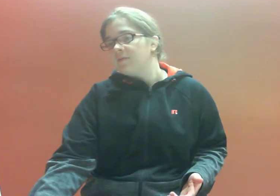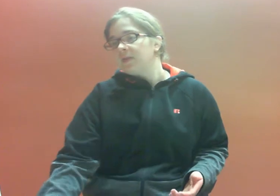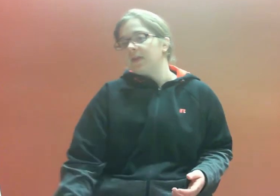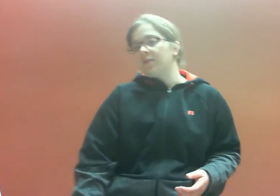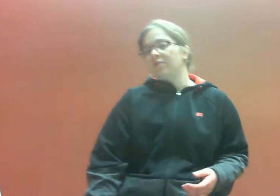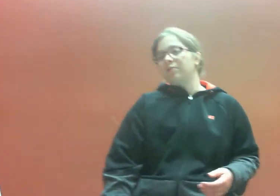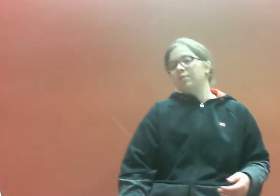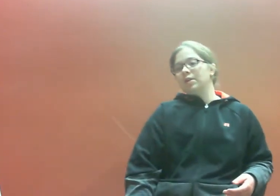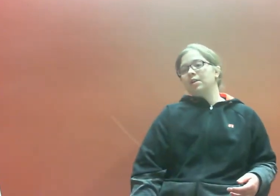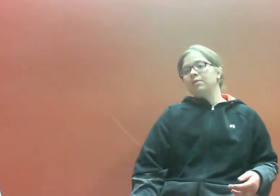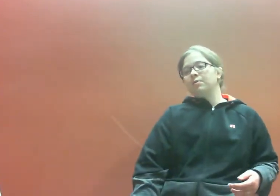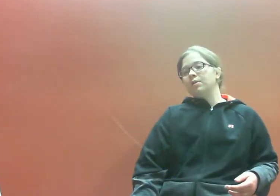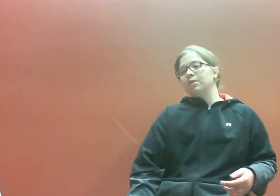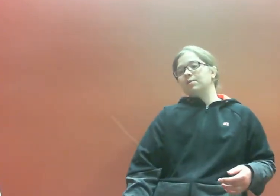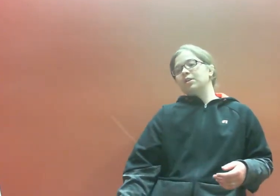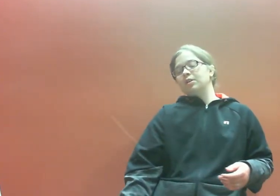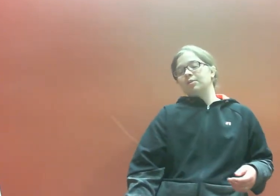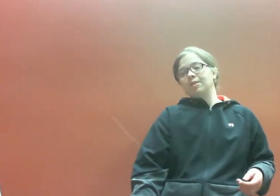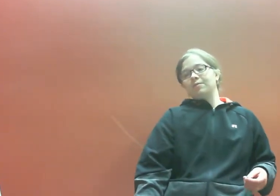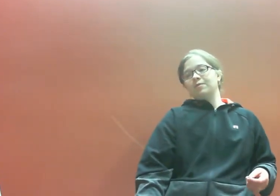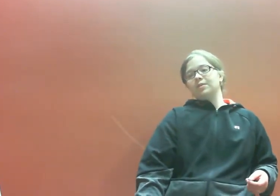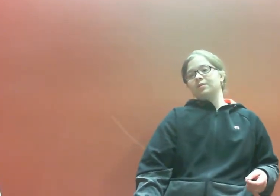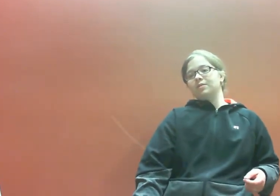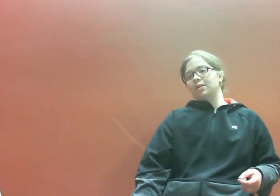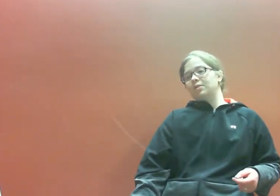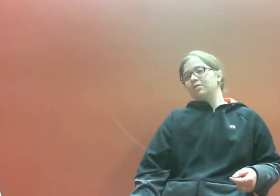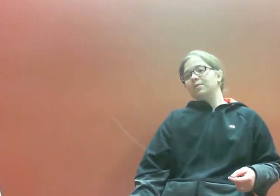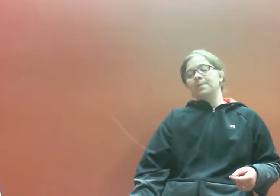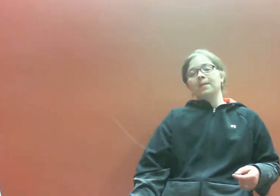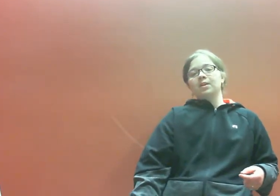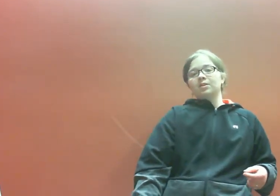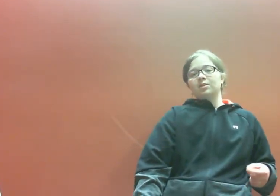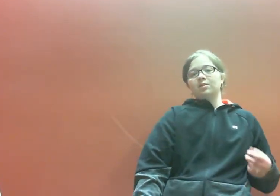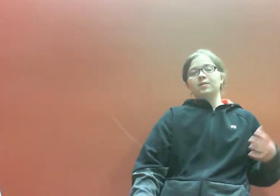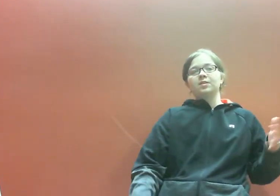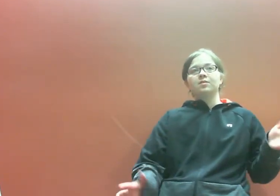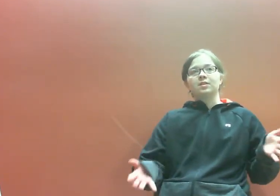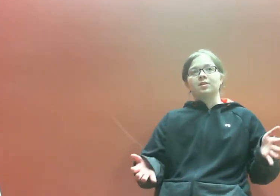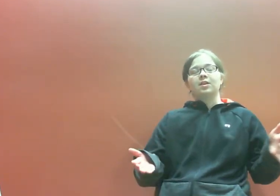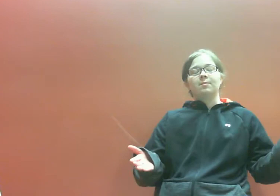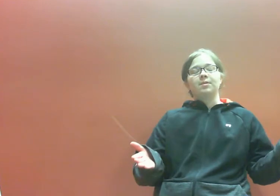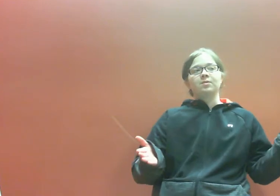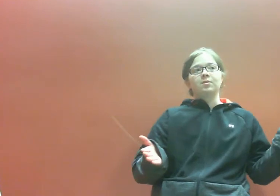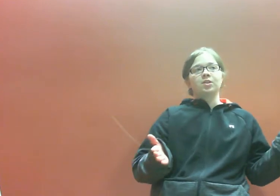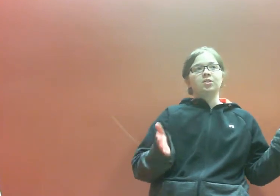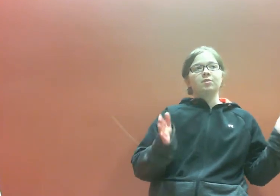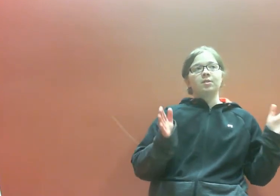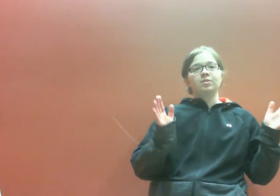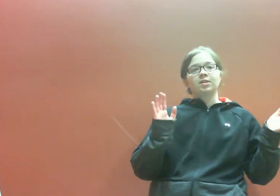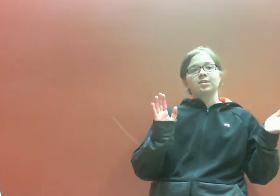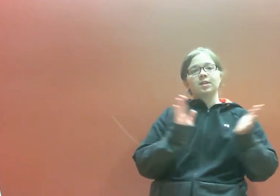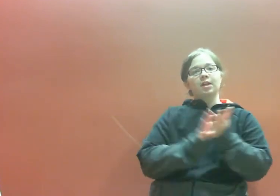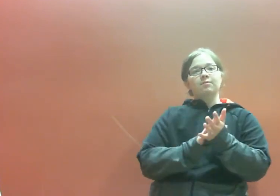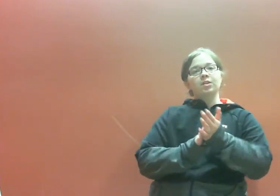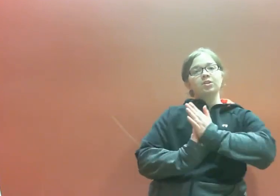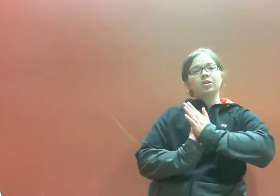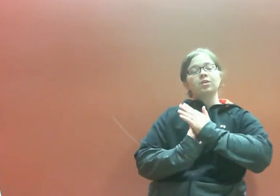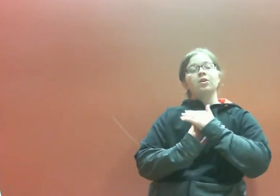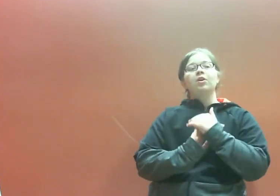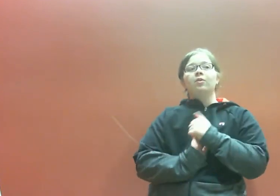Slide 3, we're going to be talking about physical sound. So physical sound happens when two objects collide with each other, or